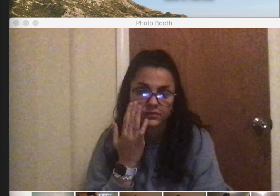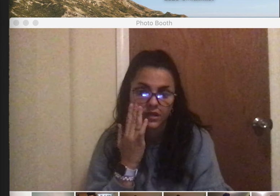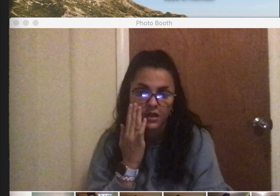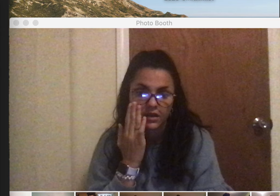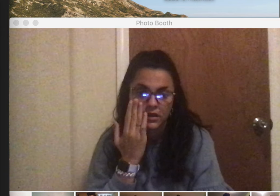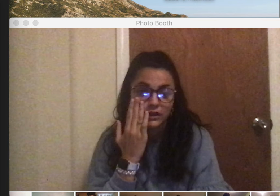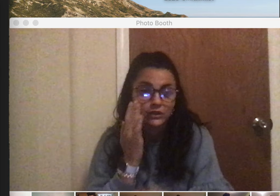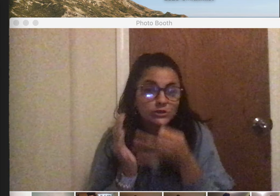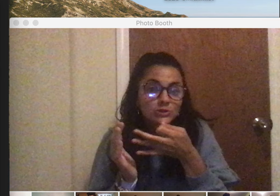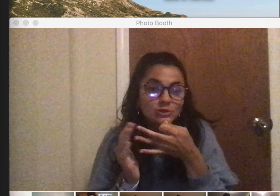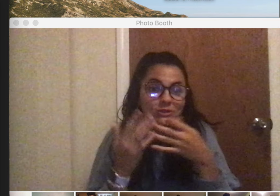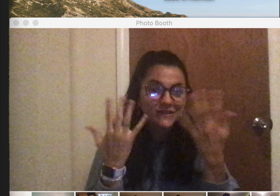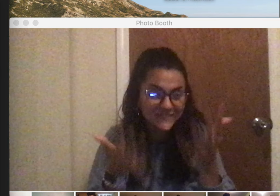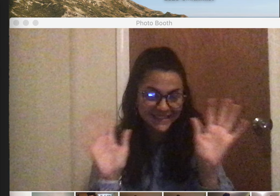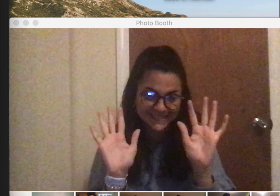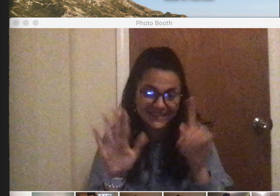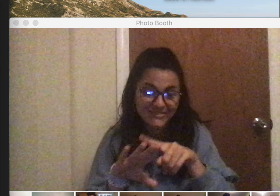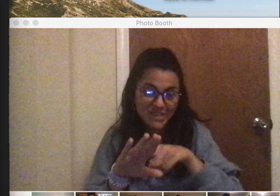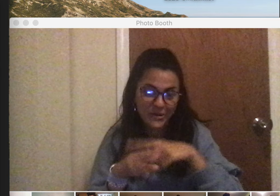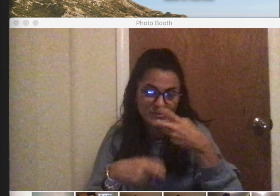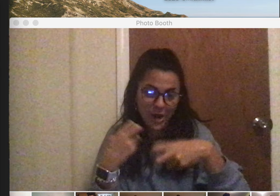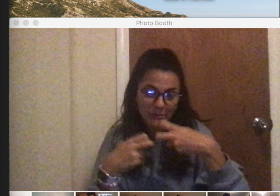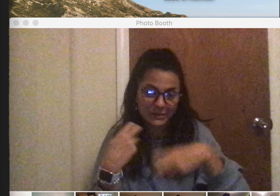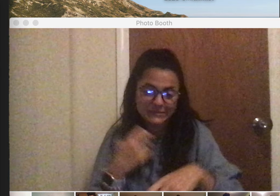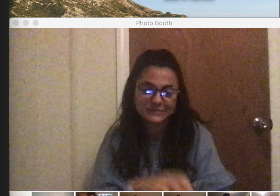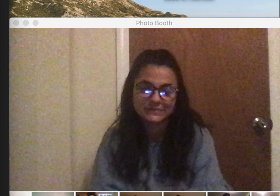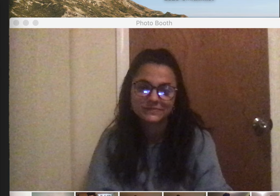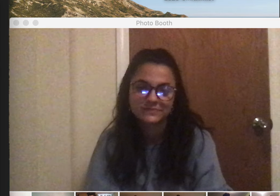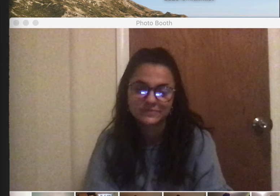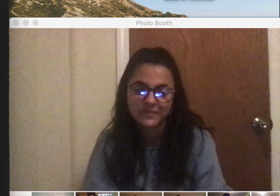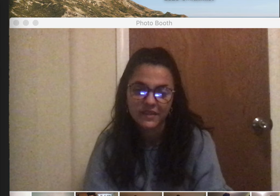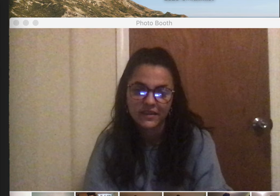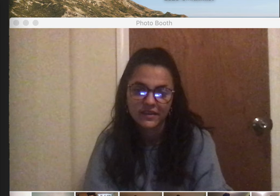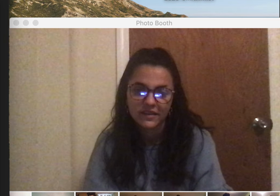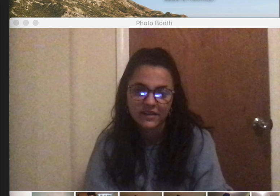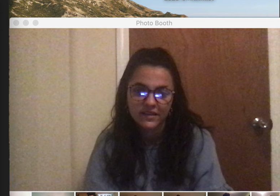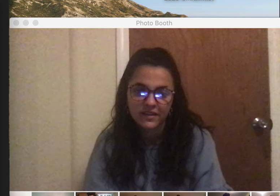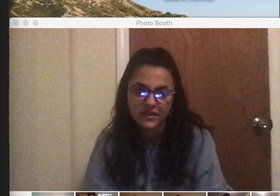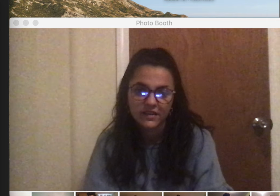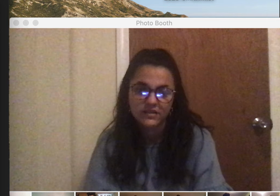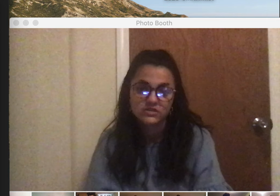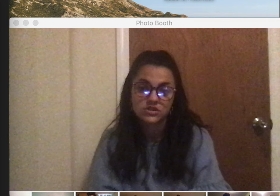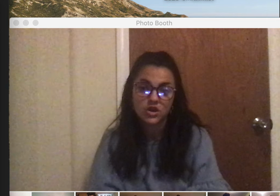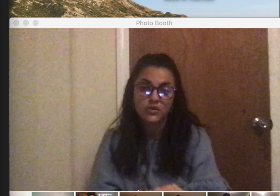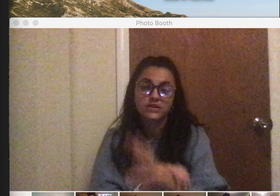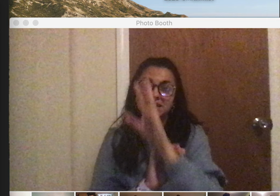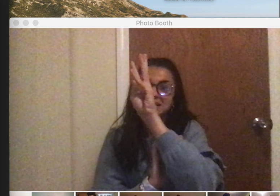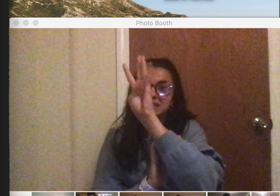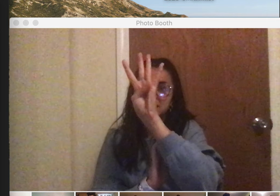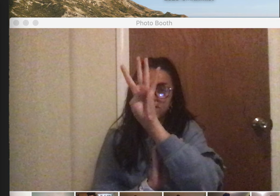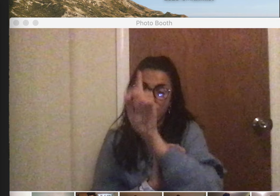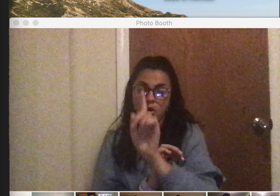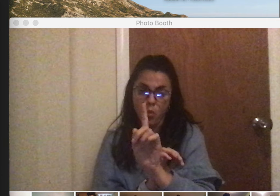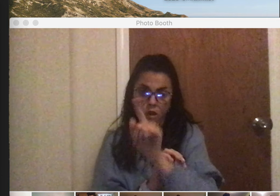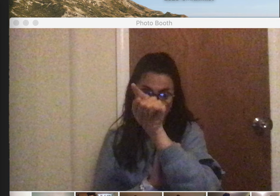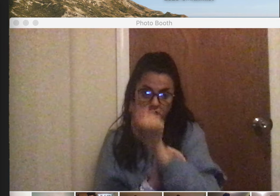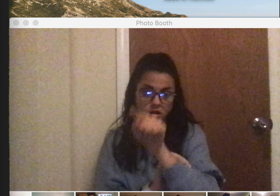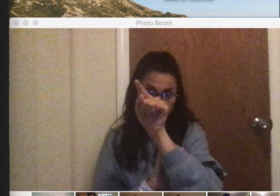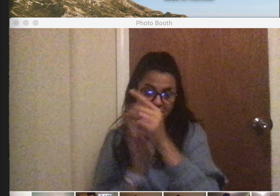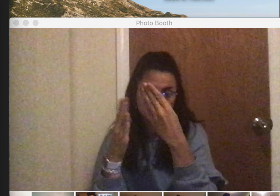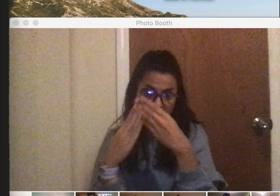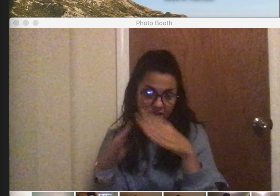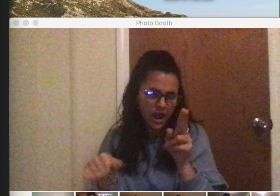Almost done. So now I'm subtracting the exponents, so I can divide 64 and 1 and get 64. And then I'm